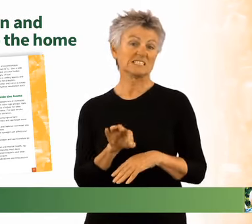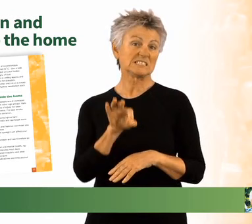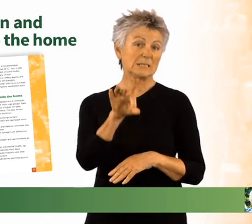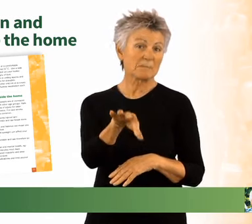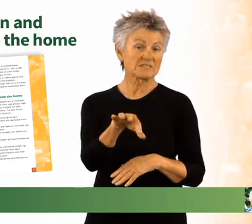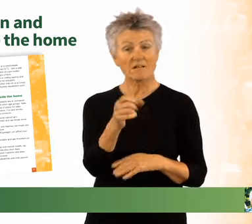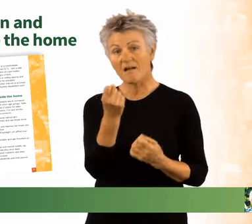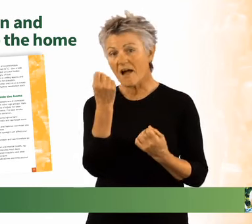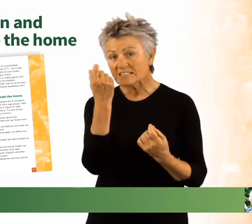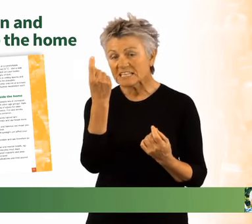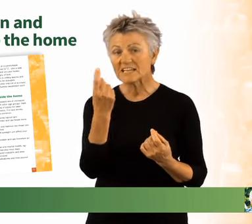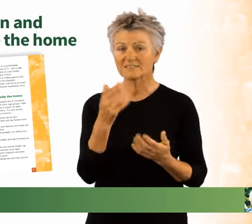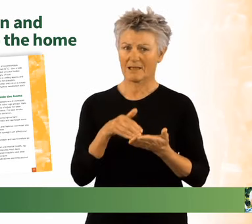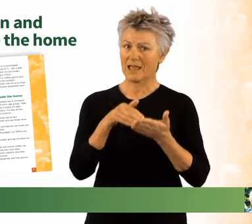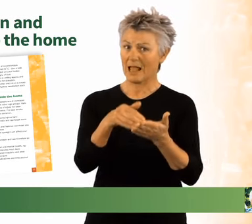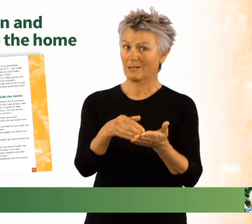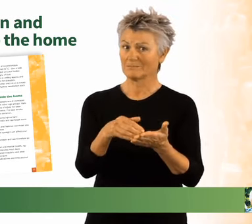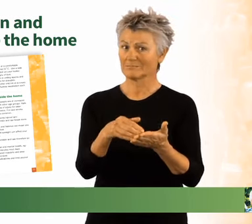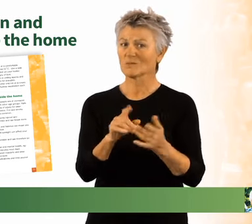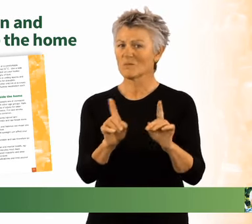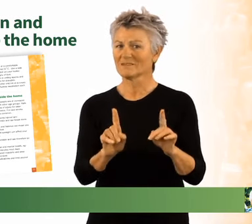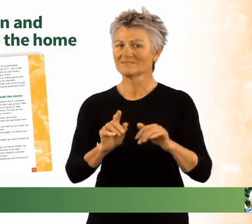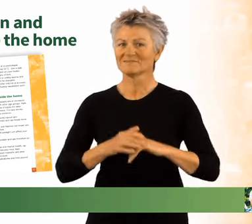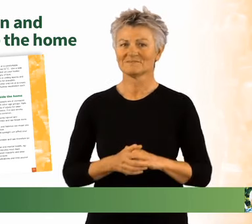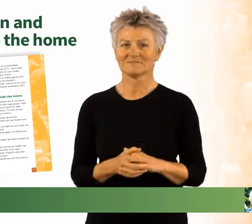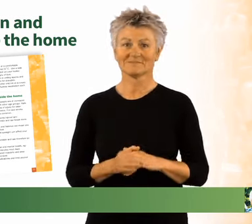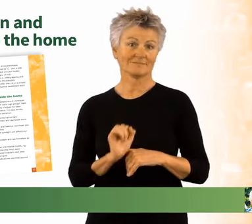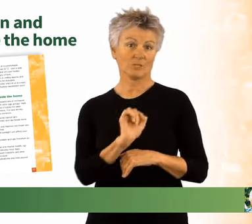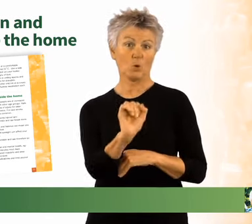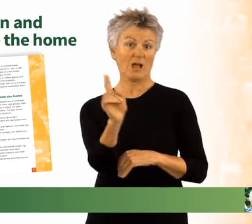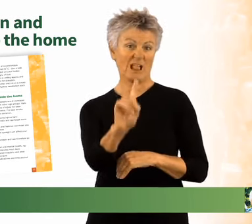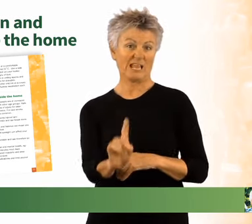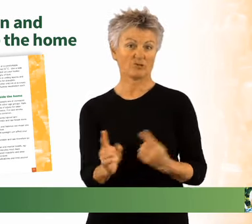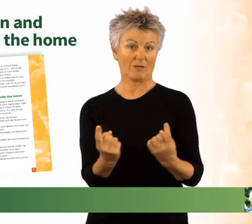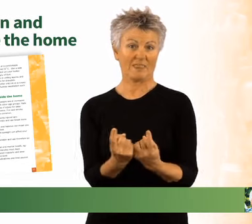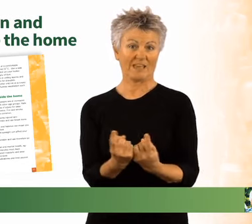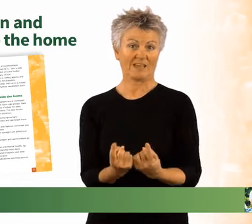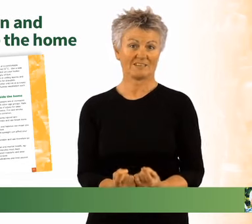Avoid trailing cords by having enough power points for your electrical appliances.